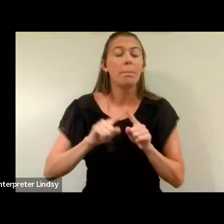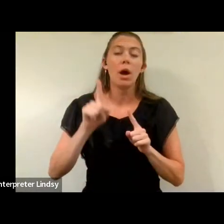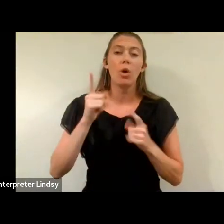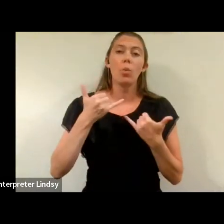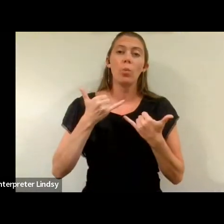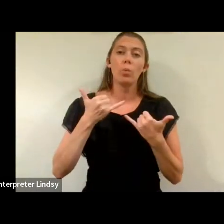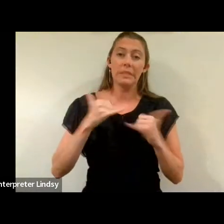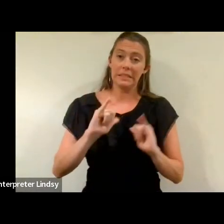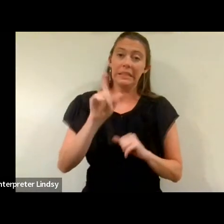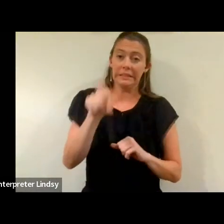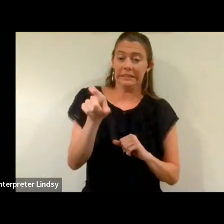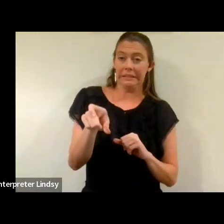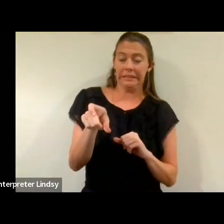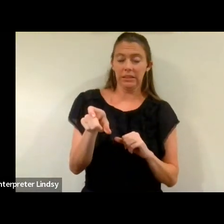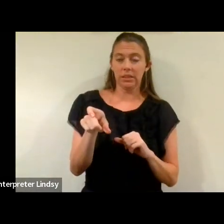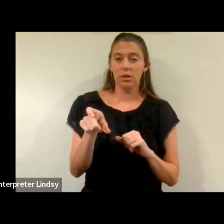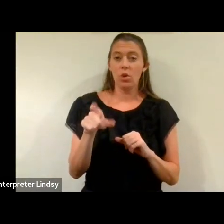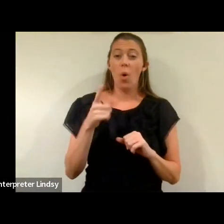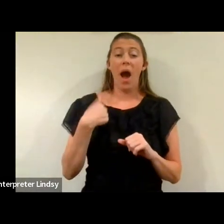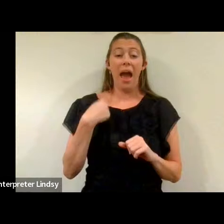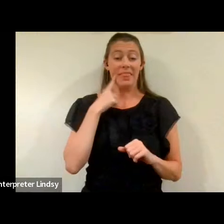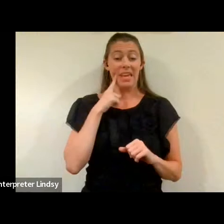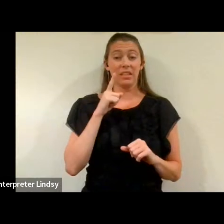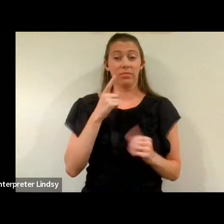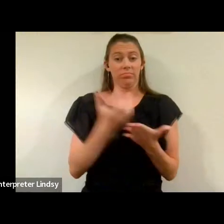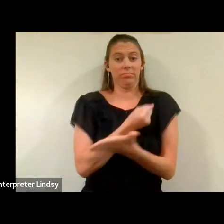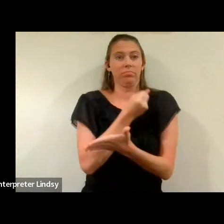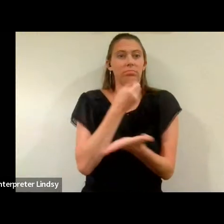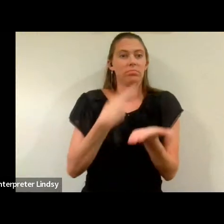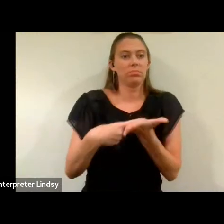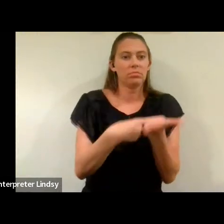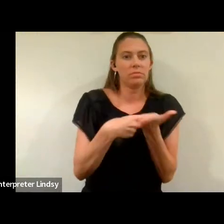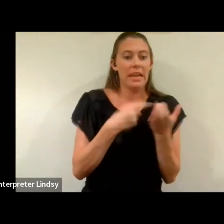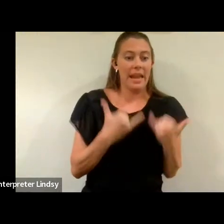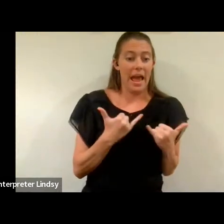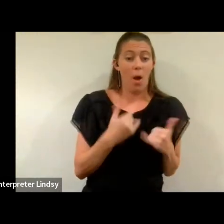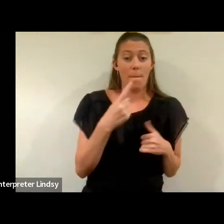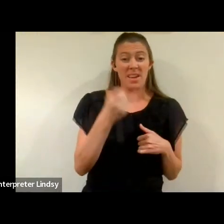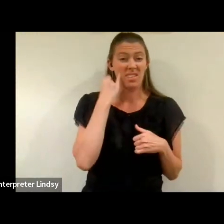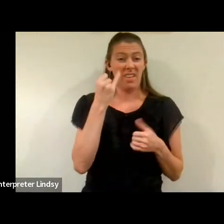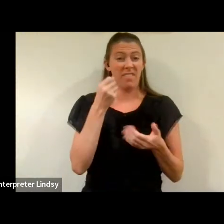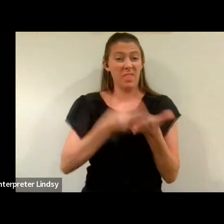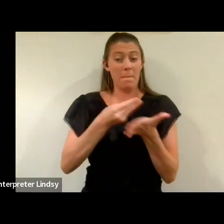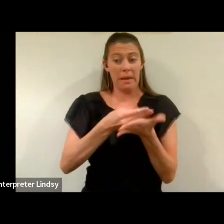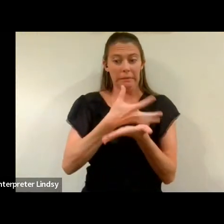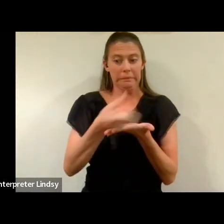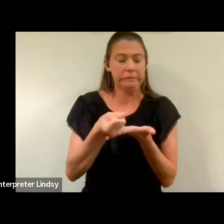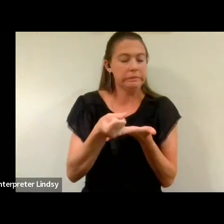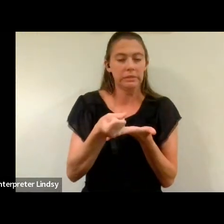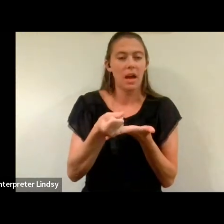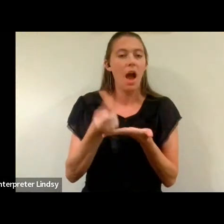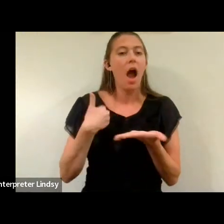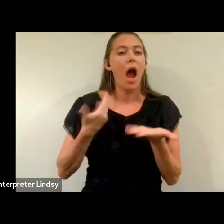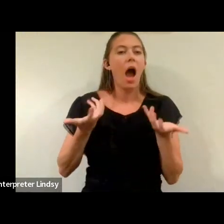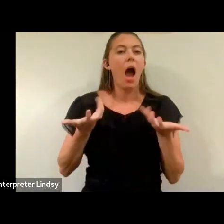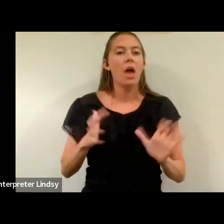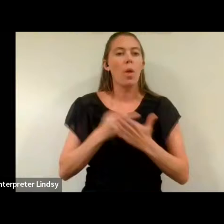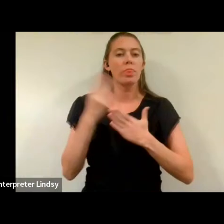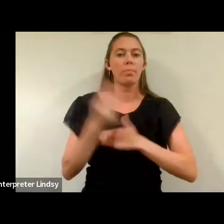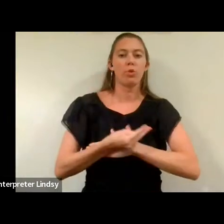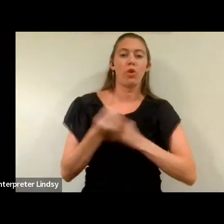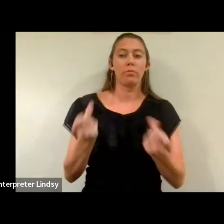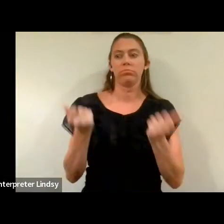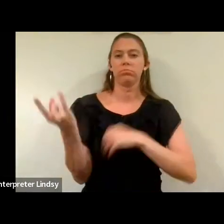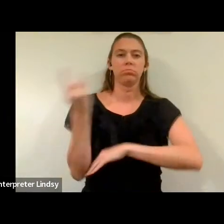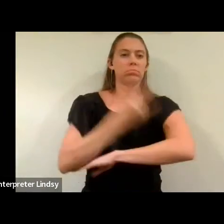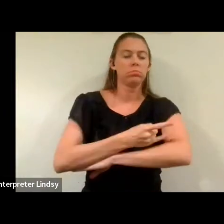something that we should have discussion now, because when the ARPA money is gone, I don't want the discussion to be, hey, you're done, that's